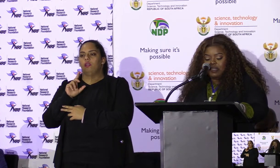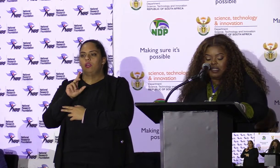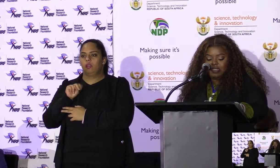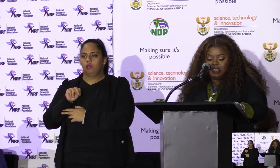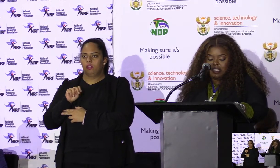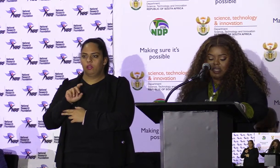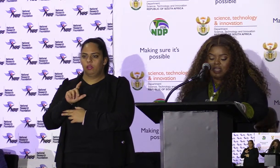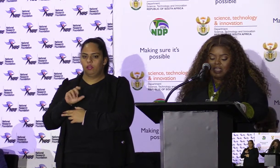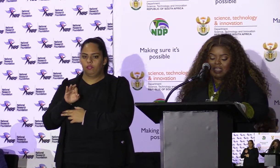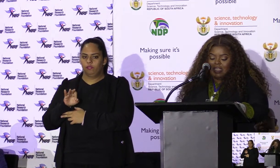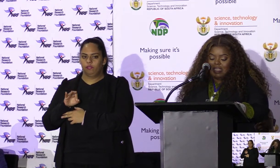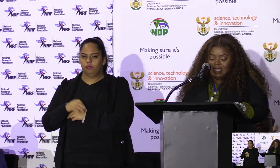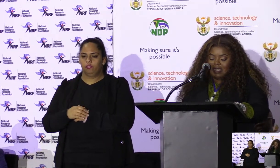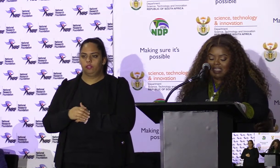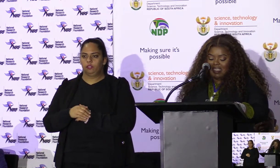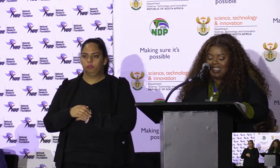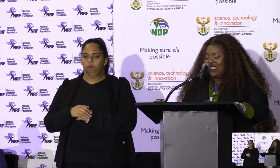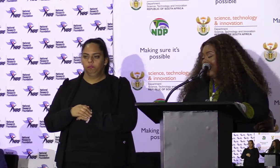and